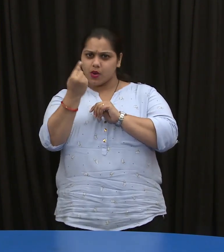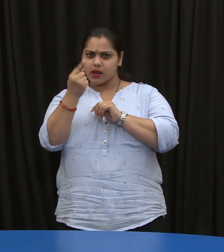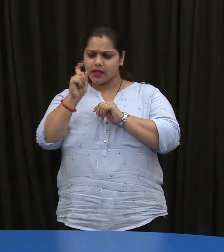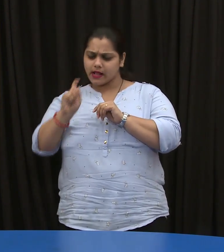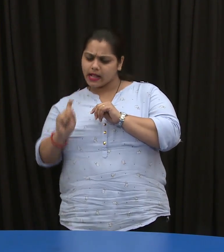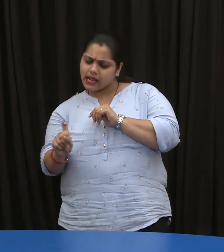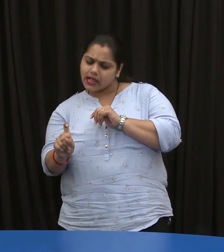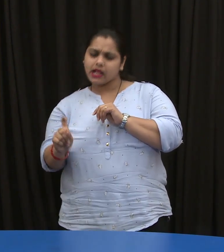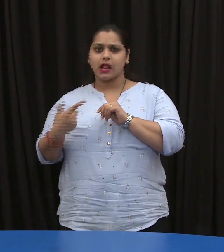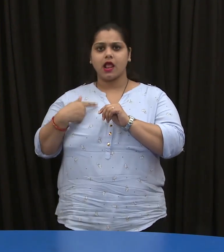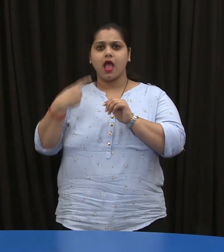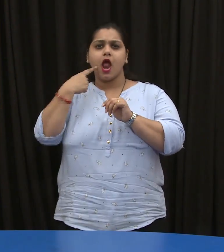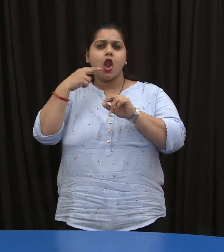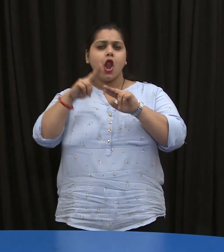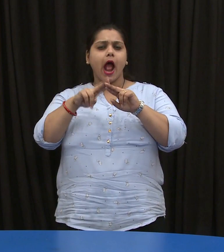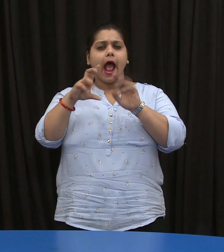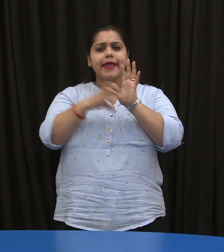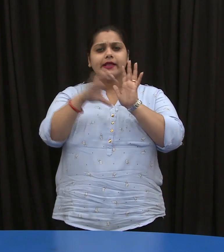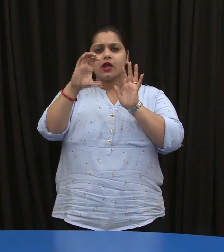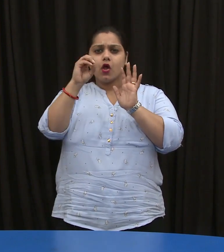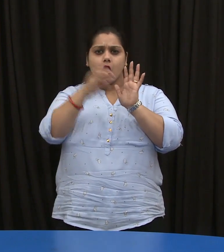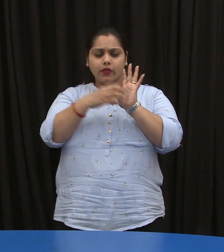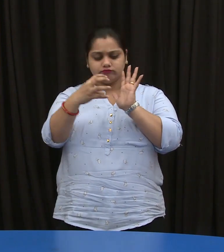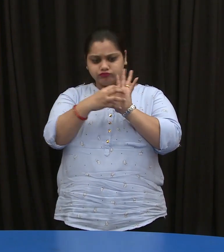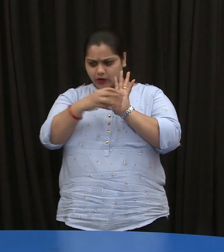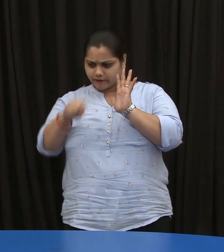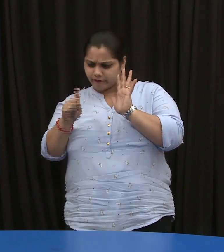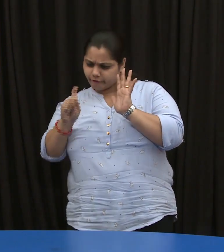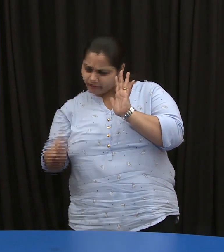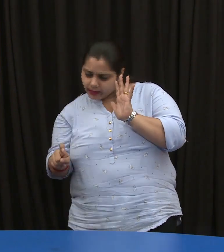icon representing the window on the taskbar.